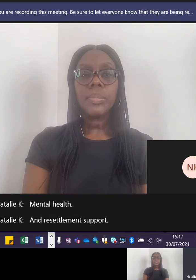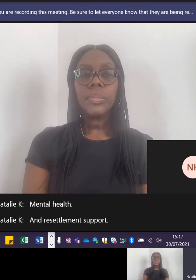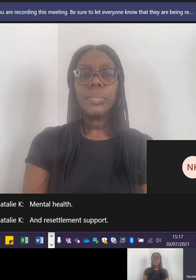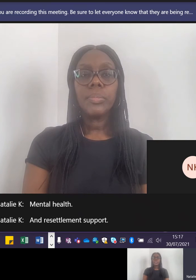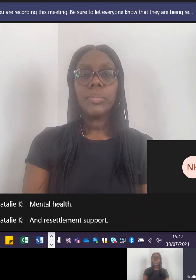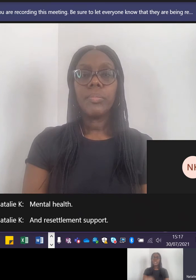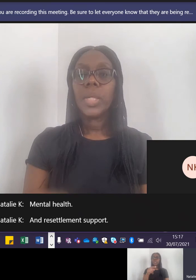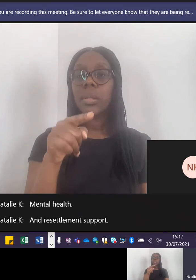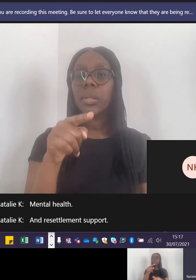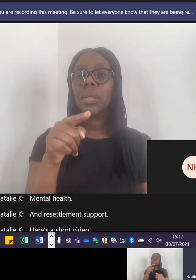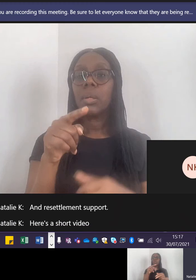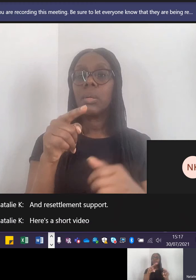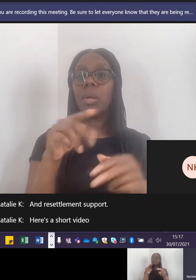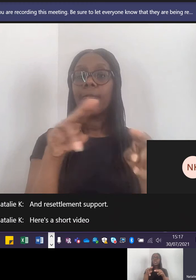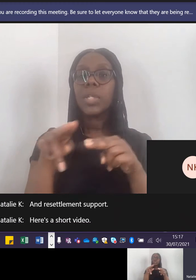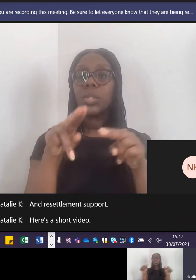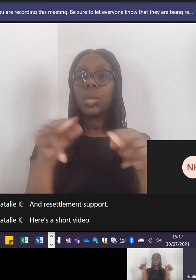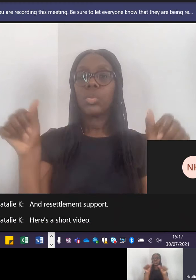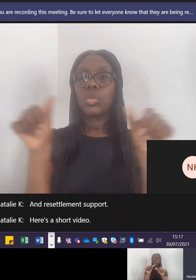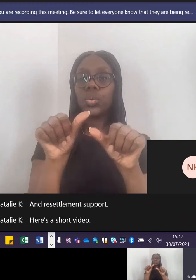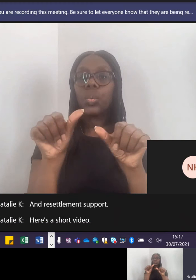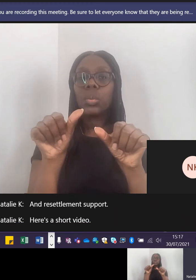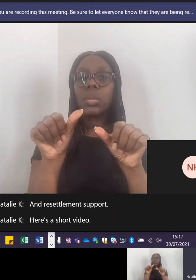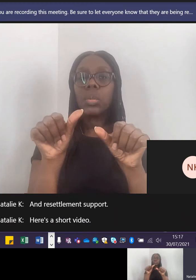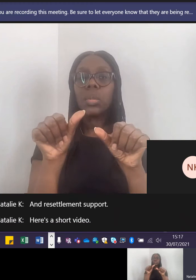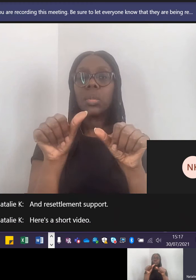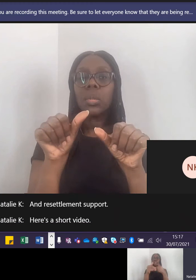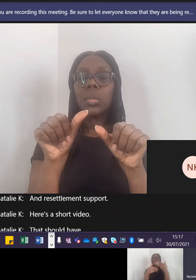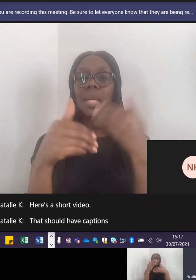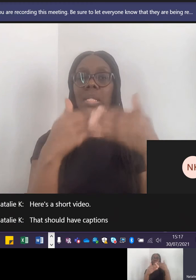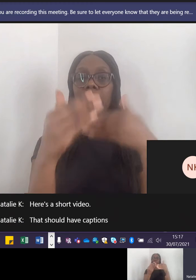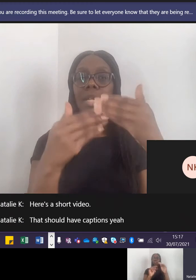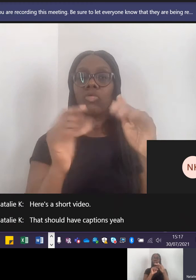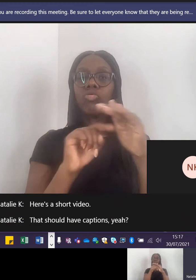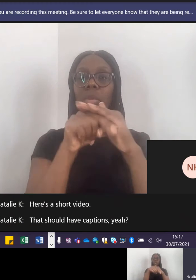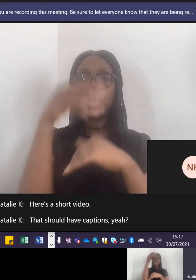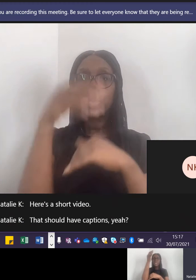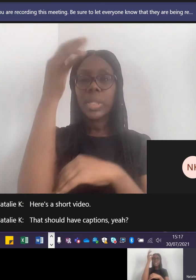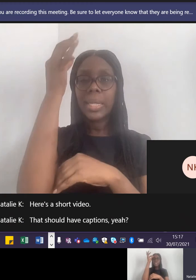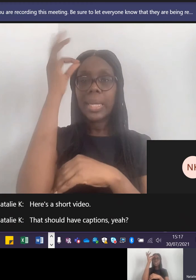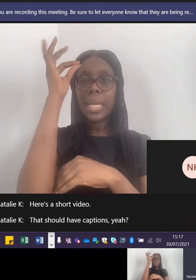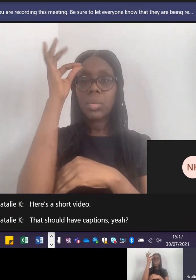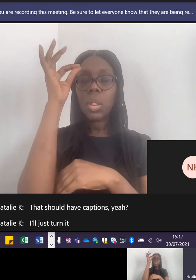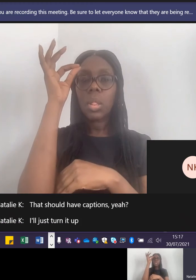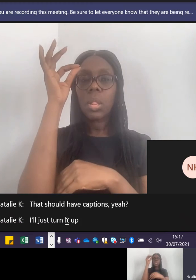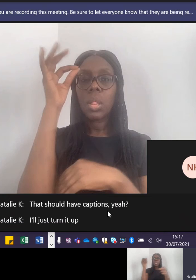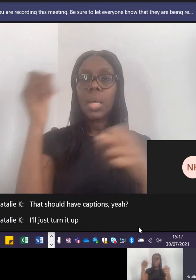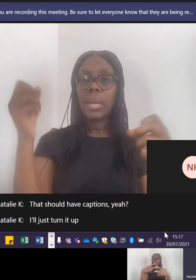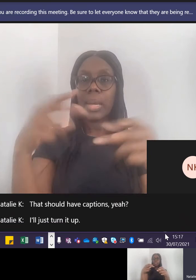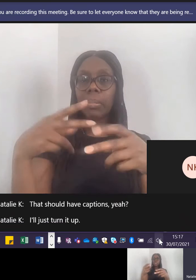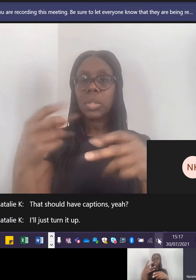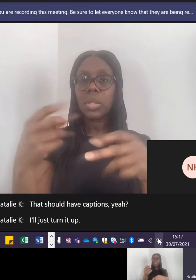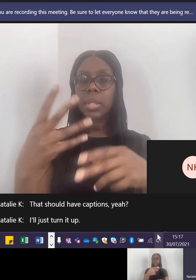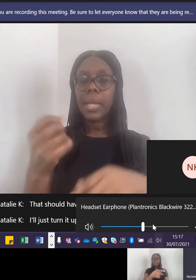Here's a short video that should have captions. Yeah, I'll just turn it up. Oh.